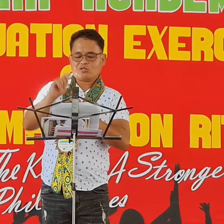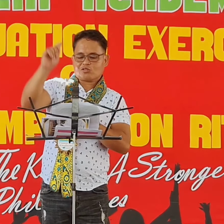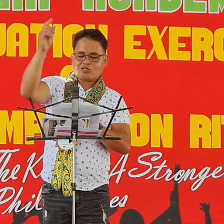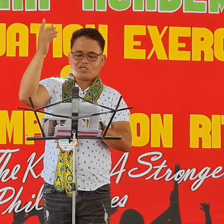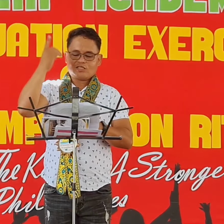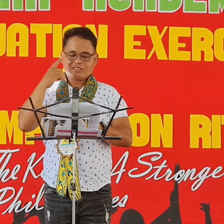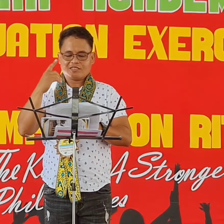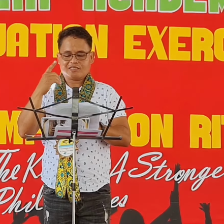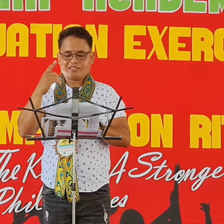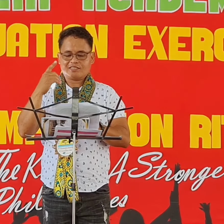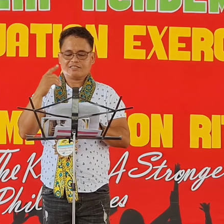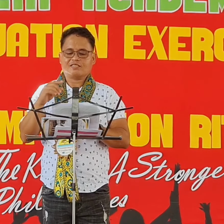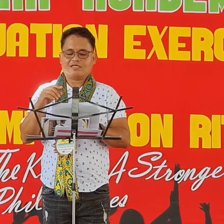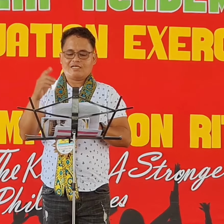Because there was a tall man.